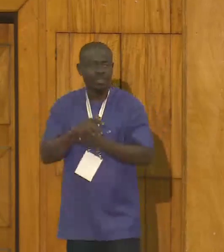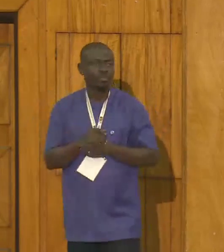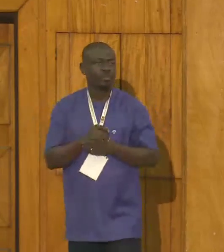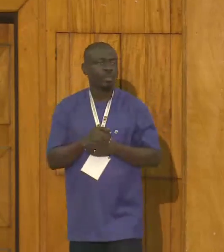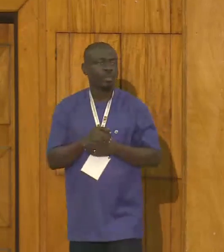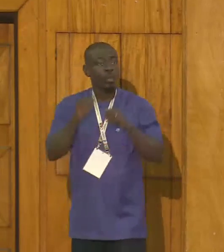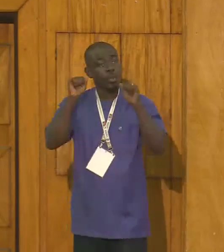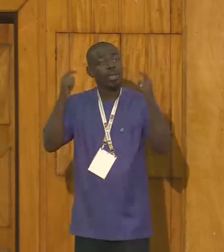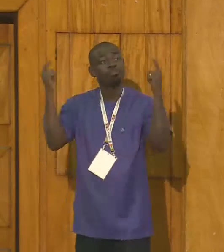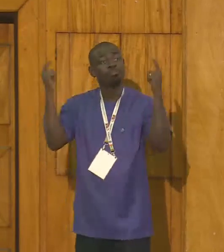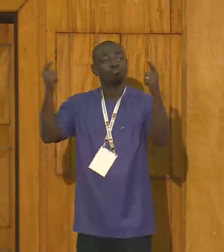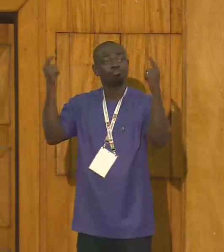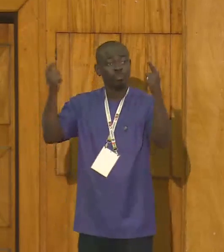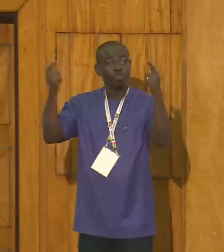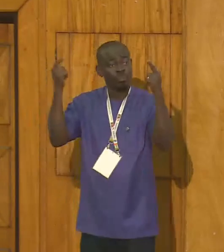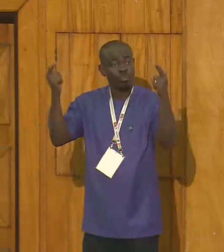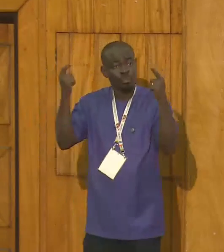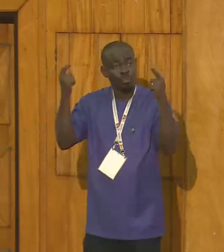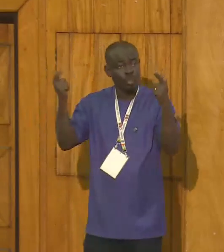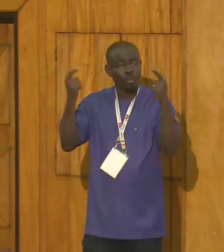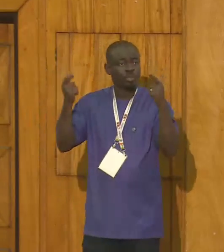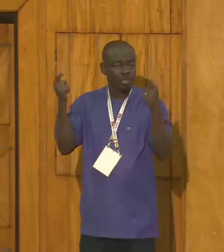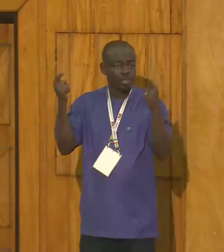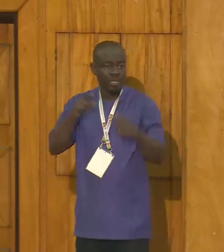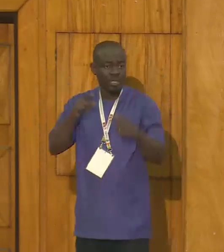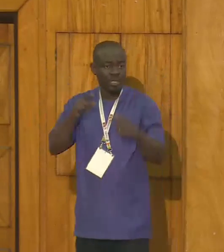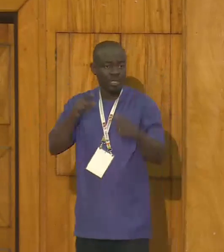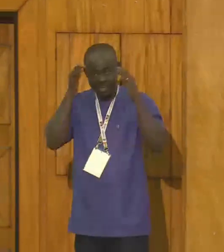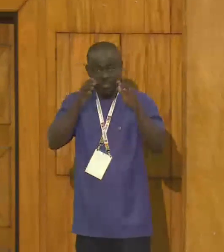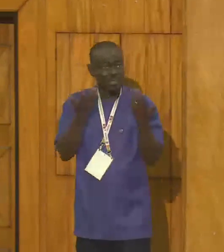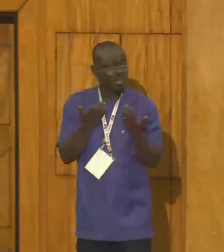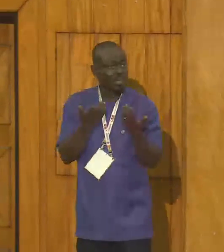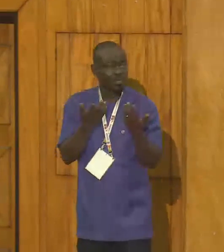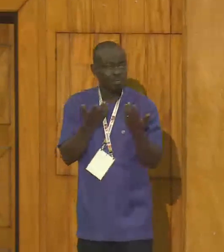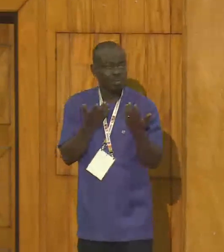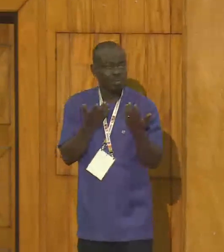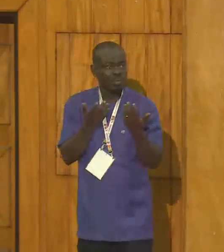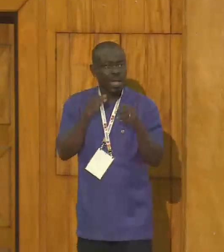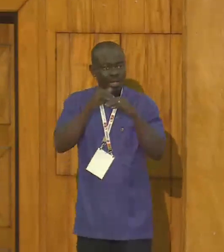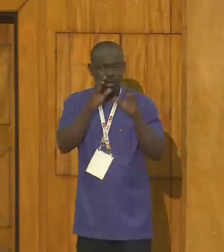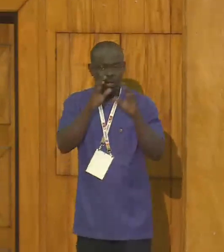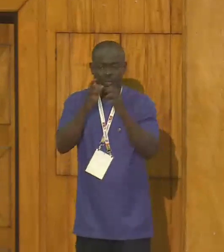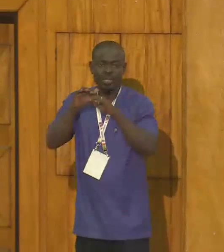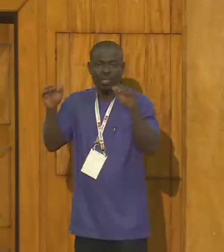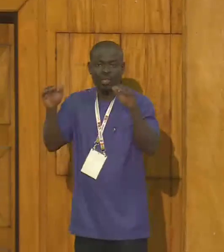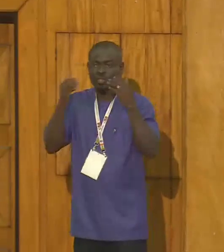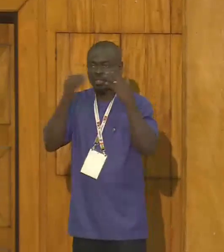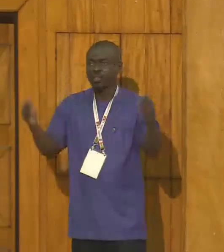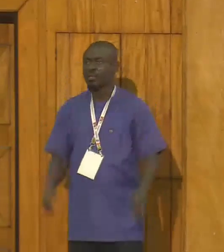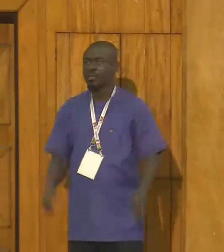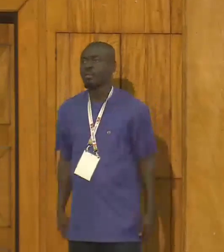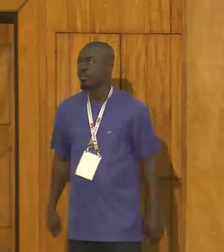can launch a gender-sensitive community education at the community level. Thank you.